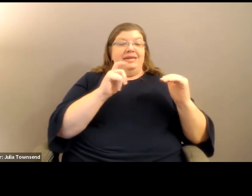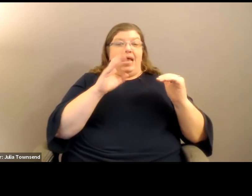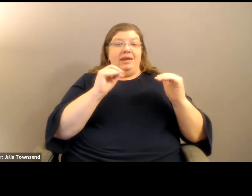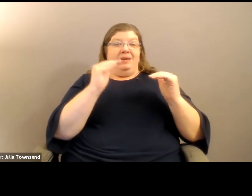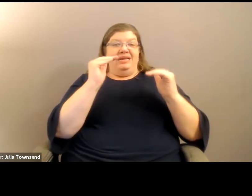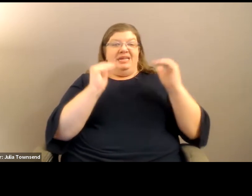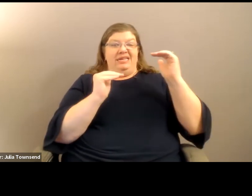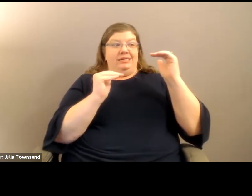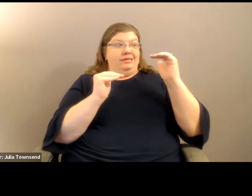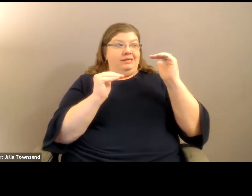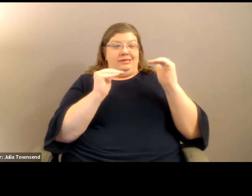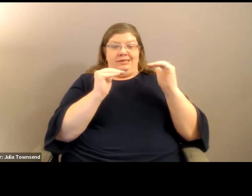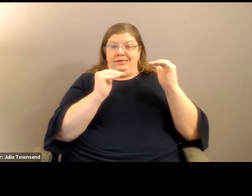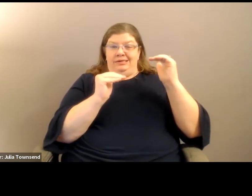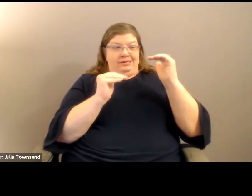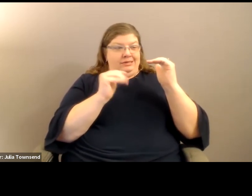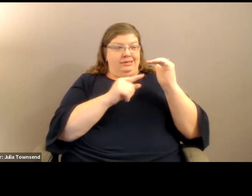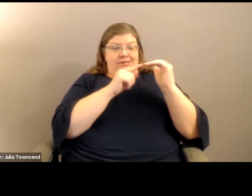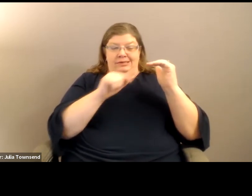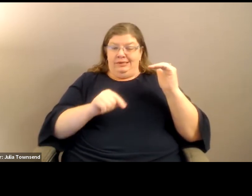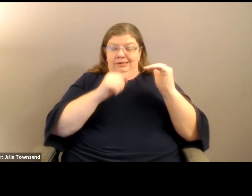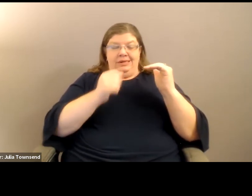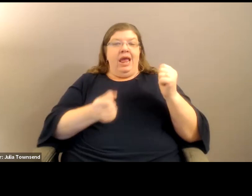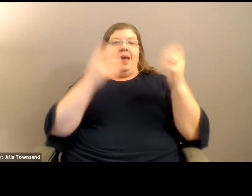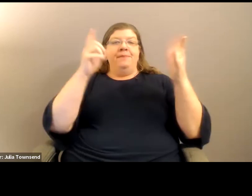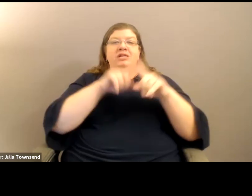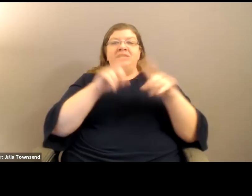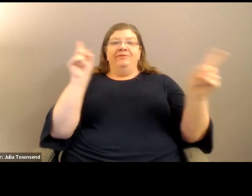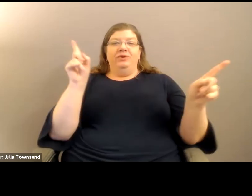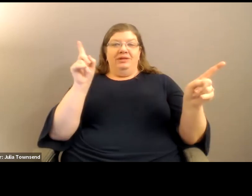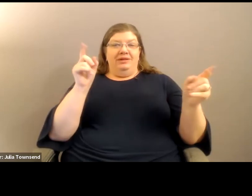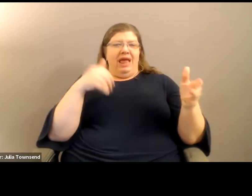here. What's that difference? How close are we?